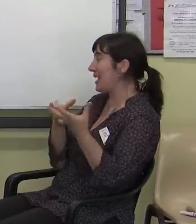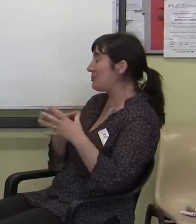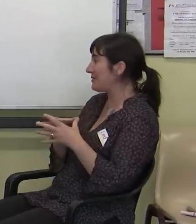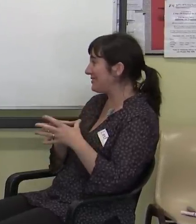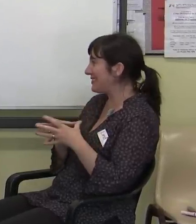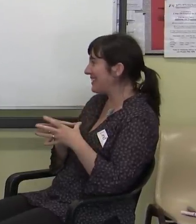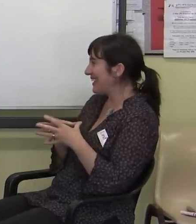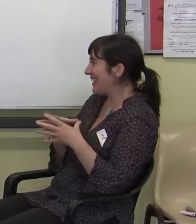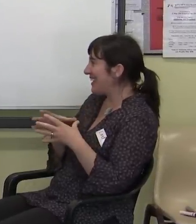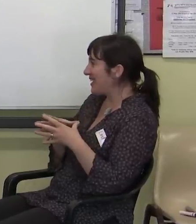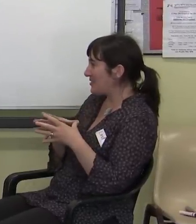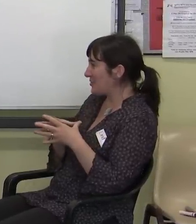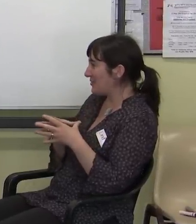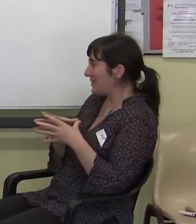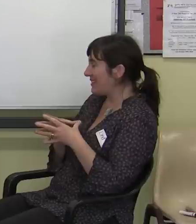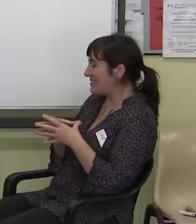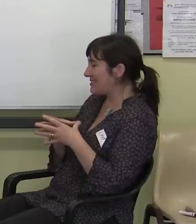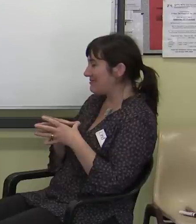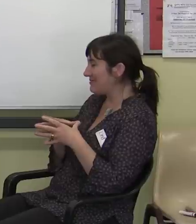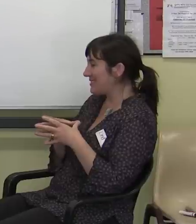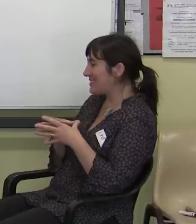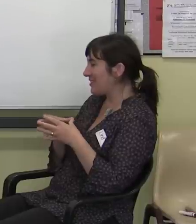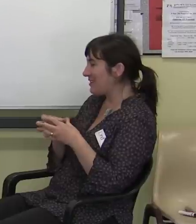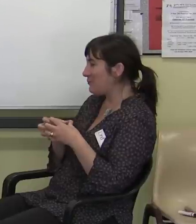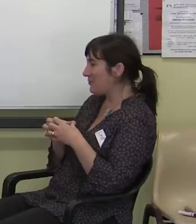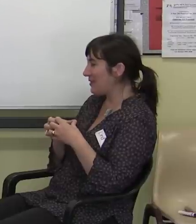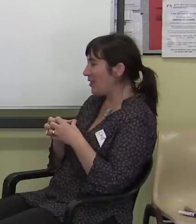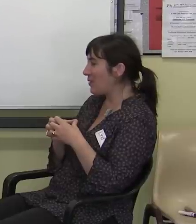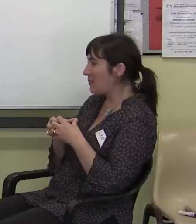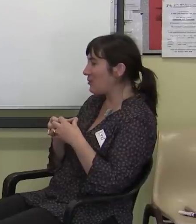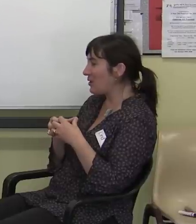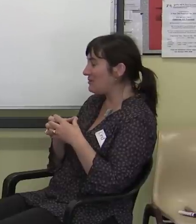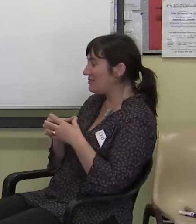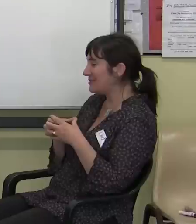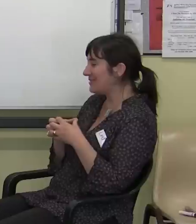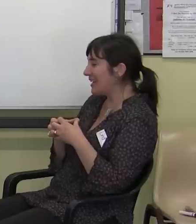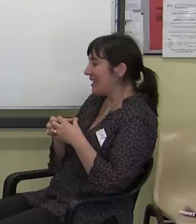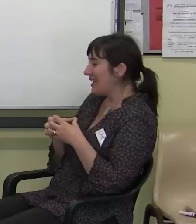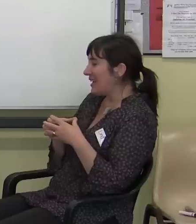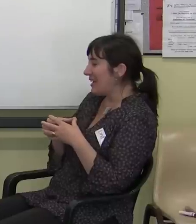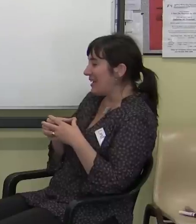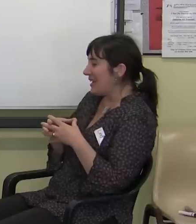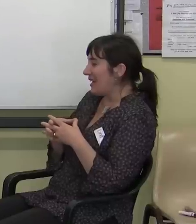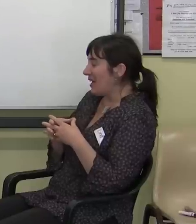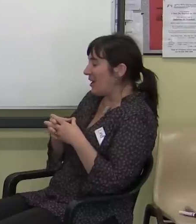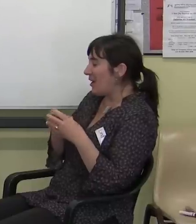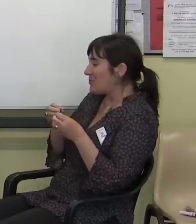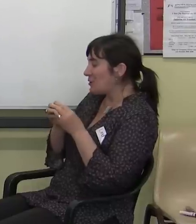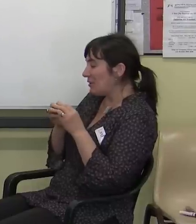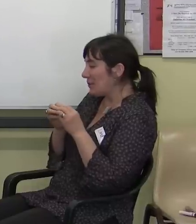going to happen. And I don't, and it's kind of, I'm sort of at